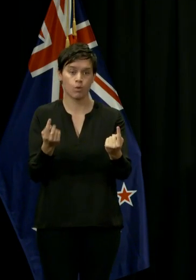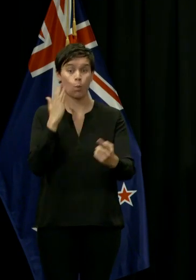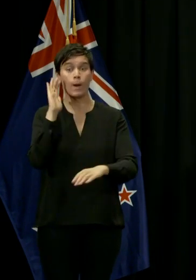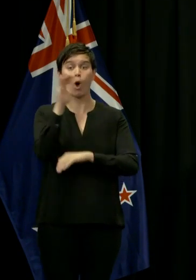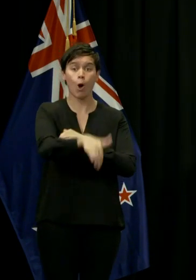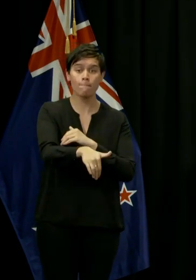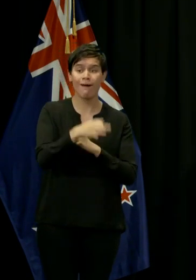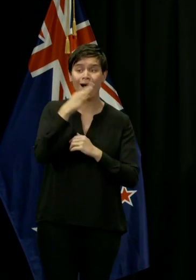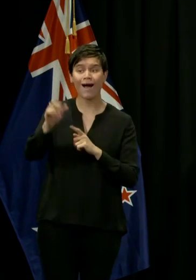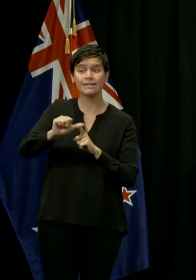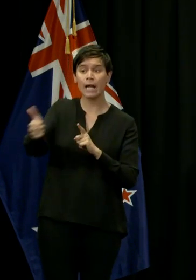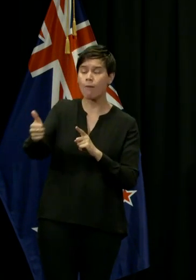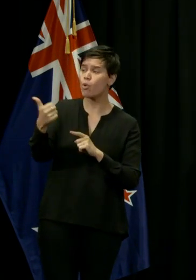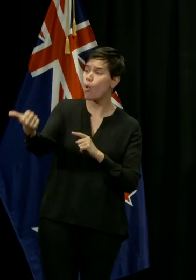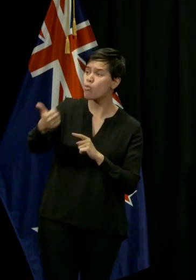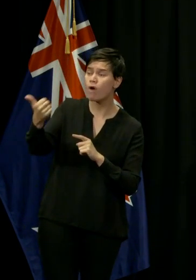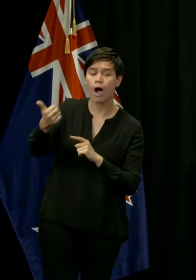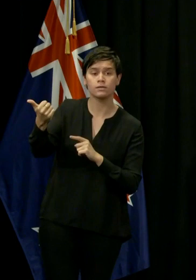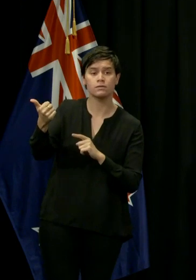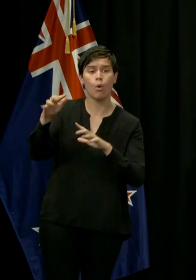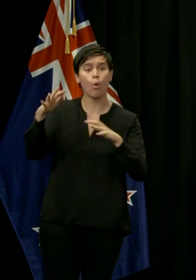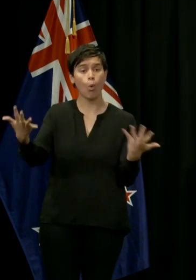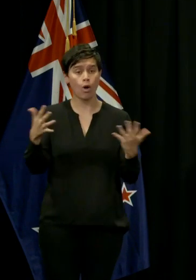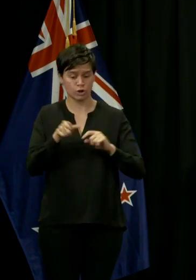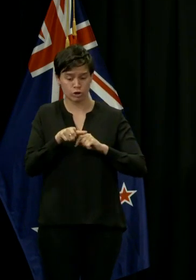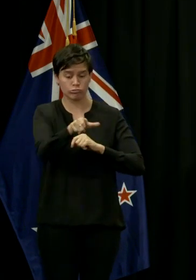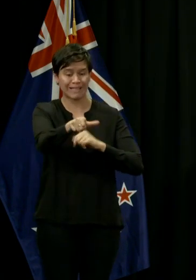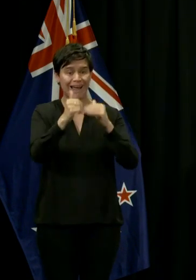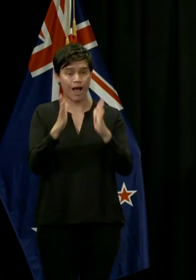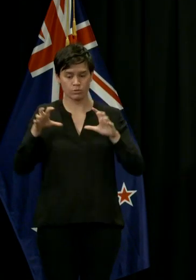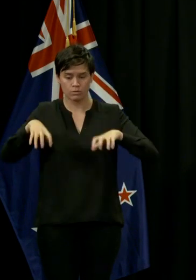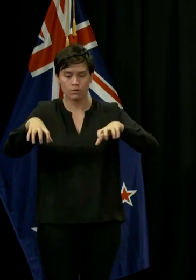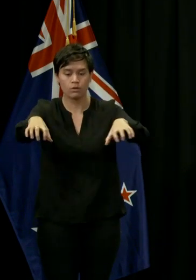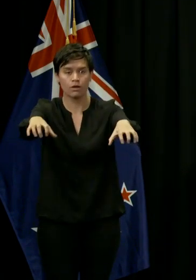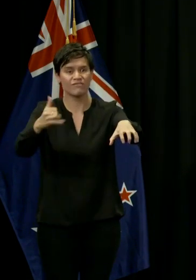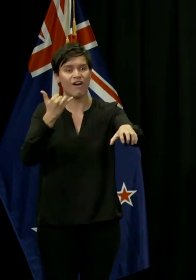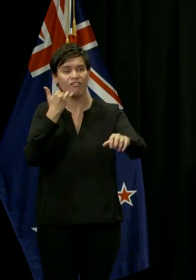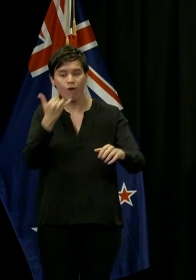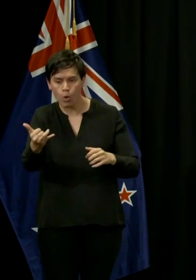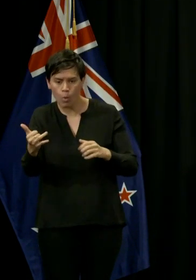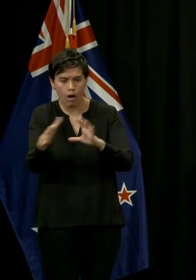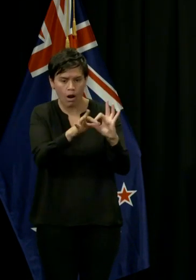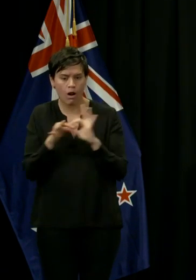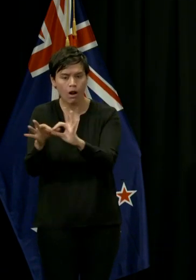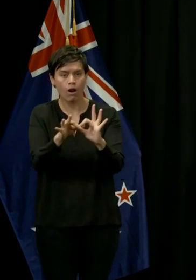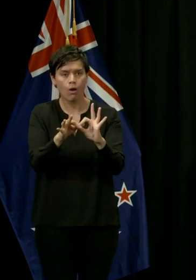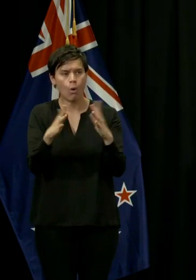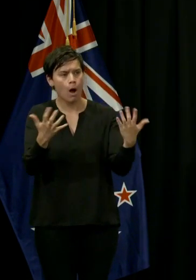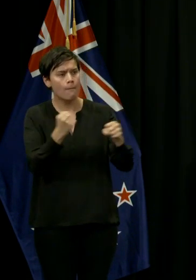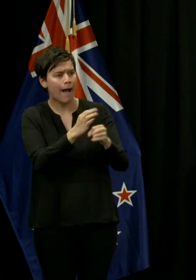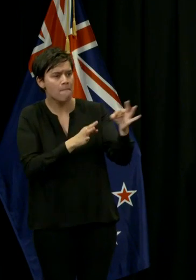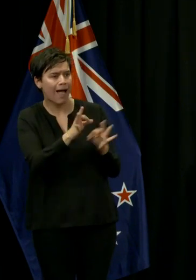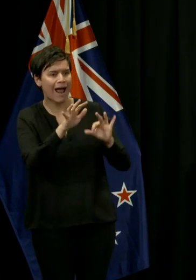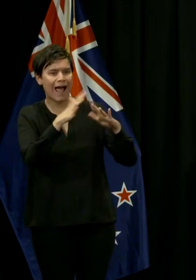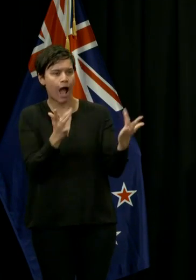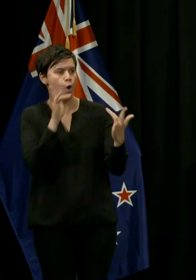neighbours. Start a phone tree with your street. Plan how you'll keep in touch with one another. We will get